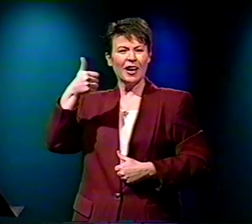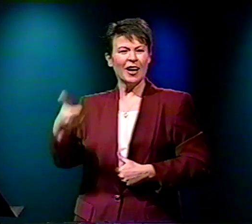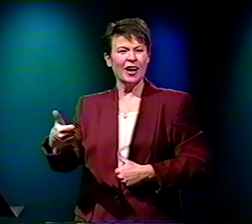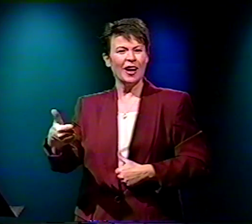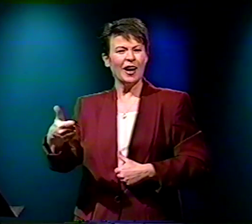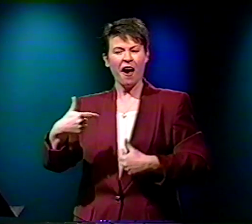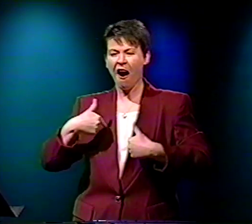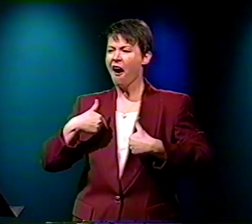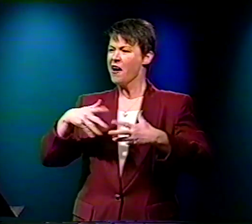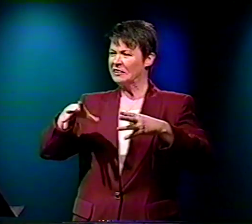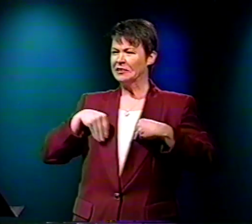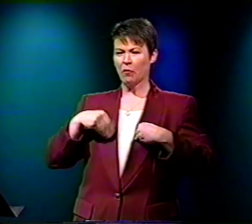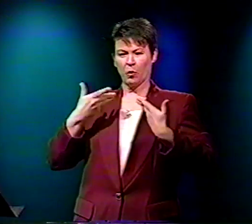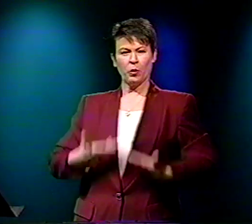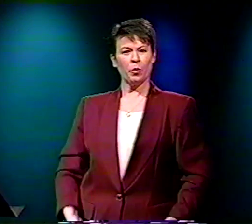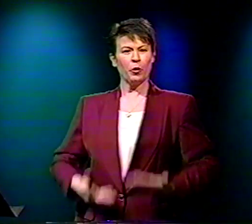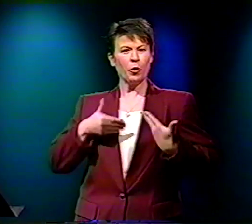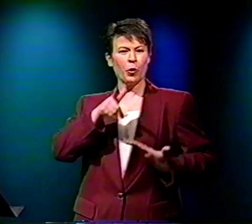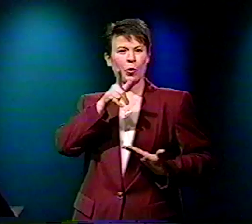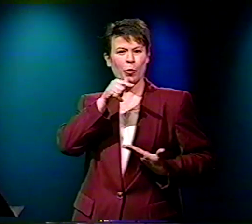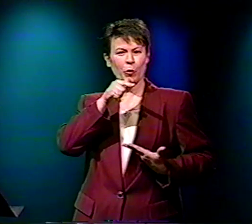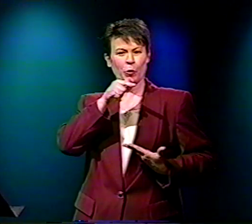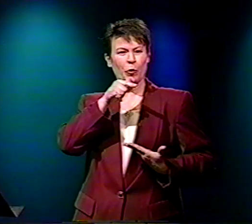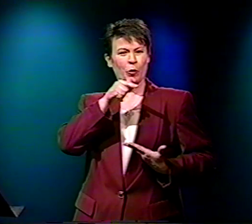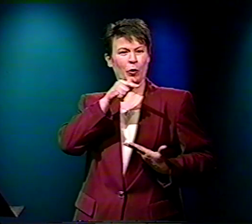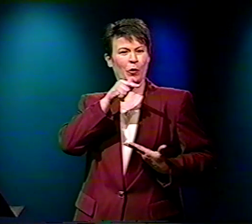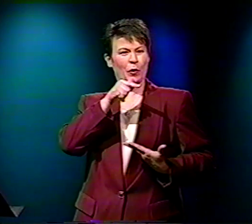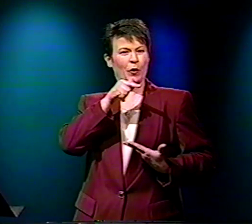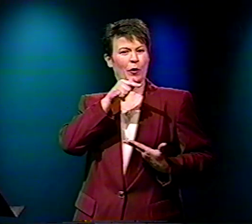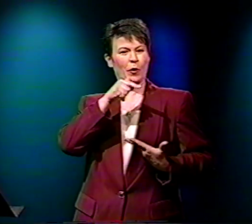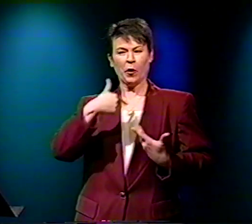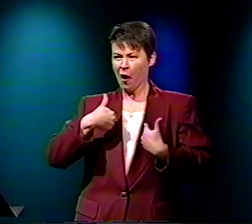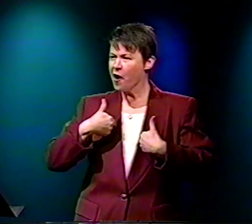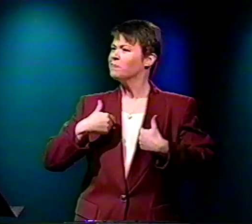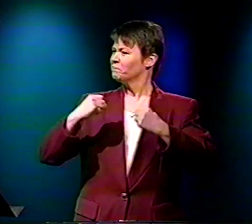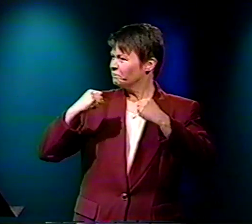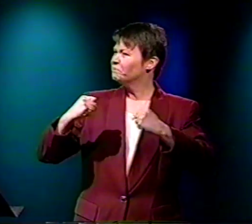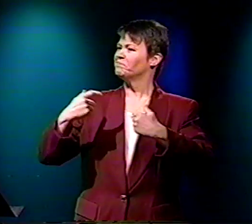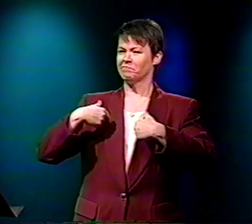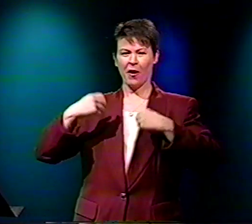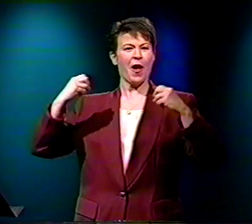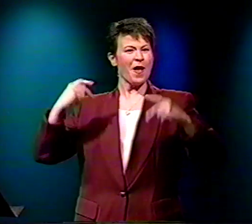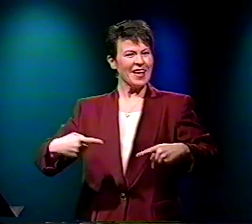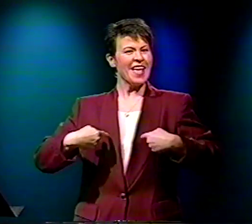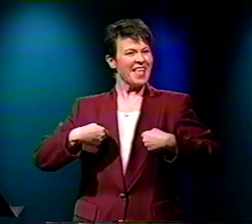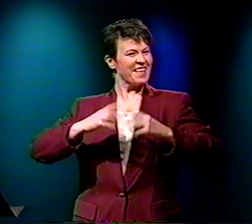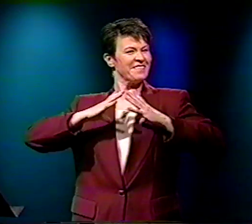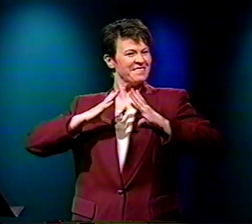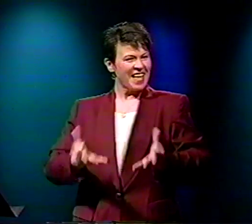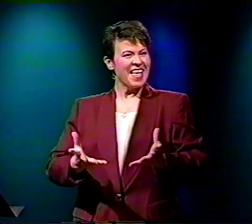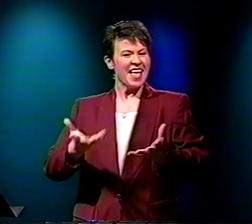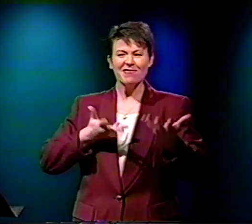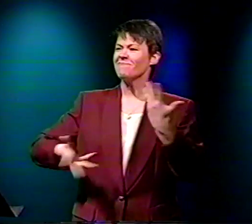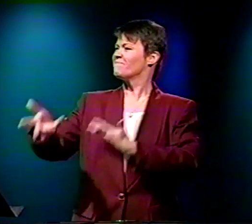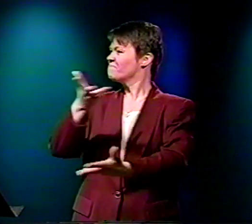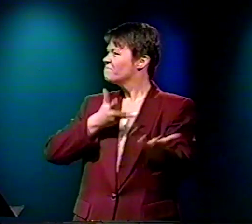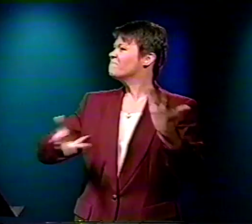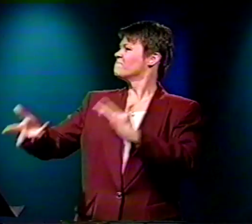When I'm with a deaf person, I feel great, and I am accepted as who I am as a person, and I'm perfectly okay. I am